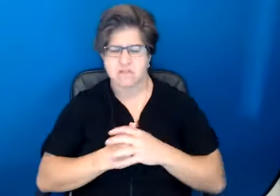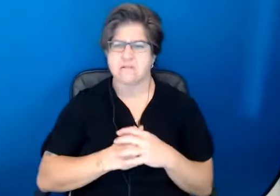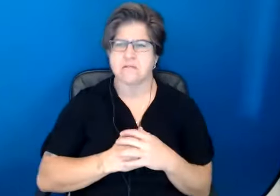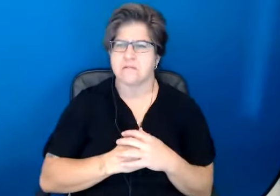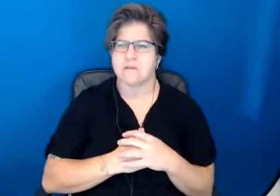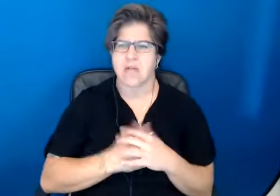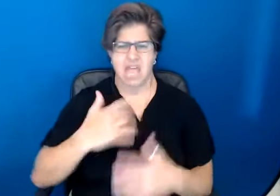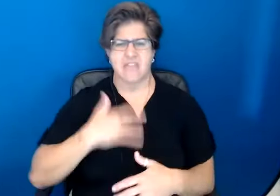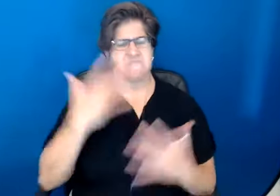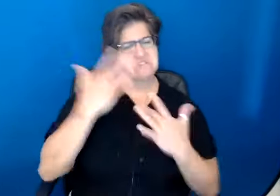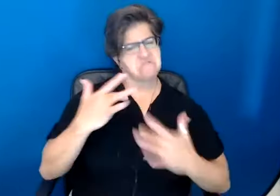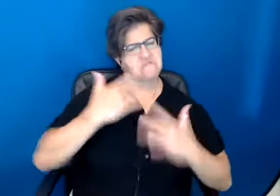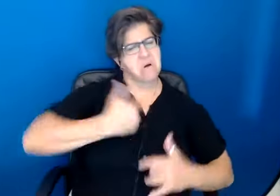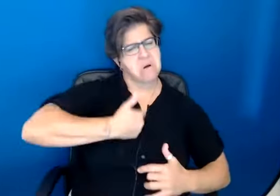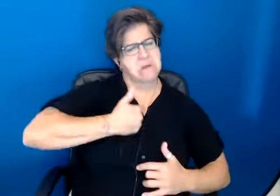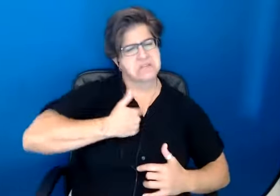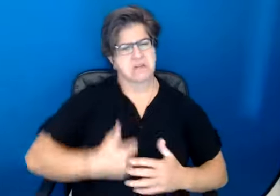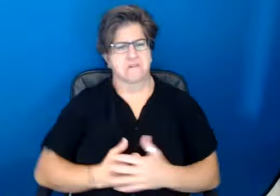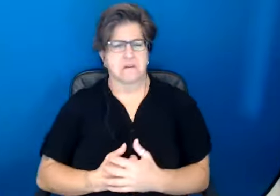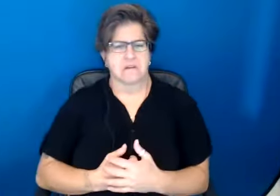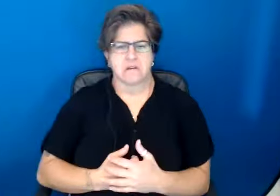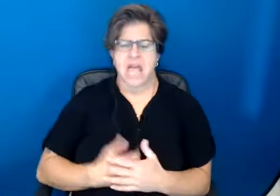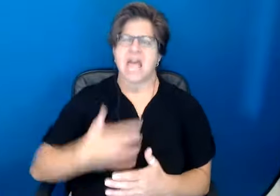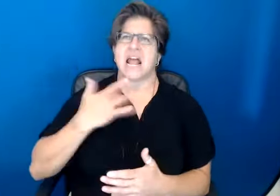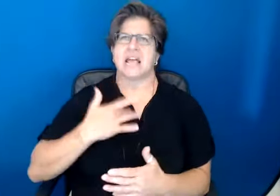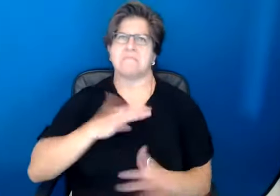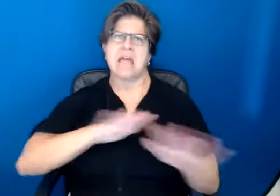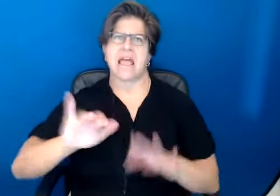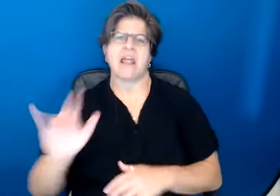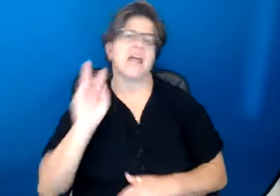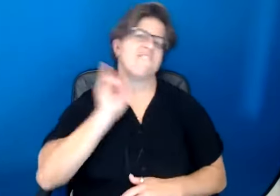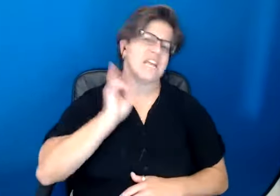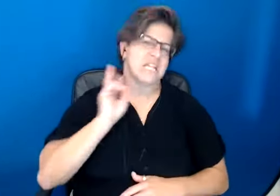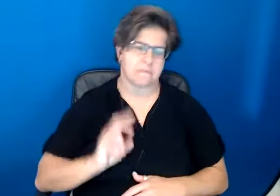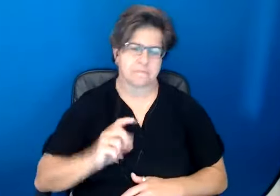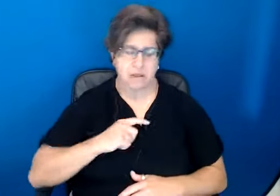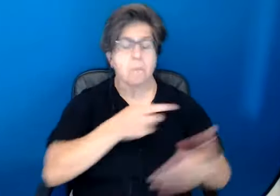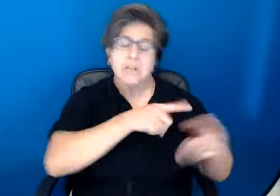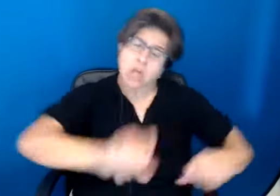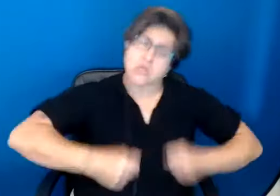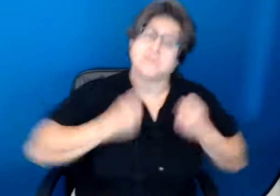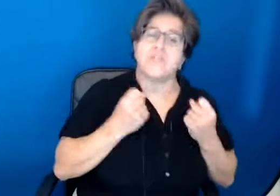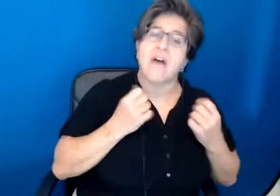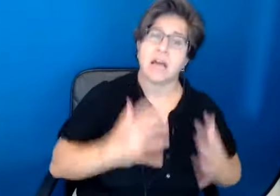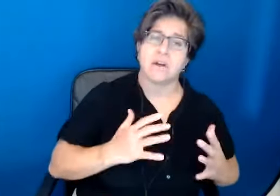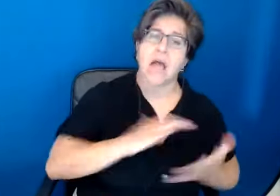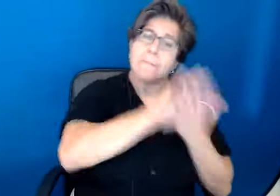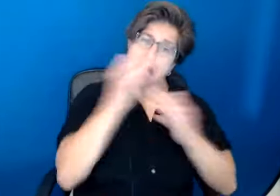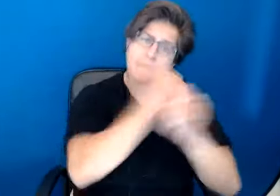were my best attempts at getting my needs met. I would expect you to read my mind. I